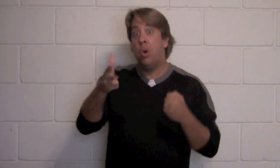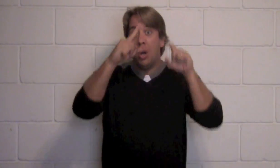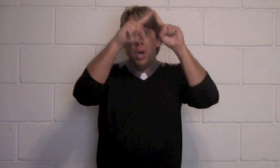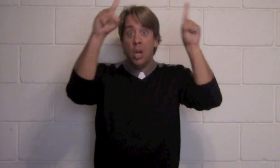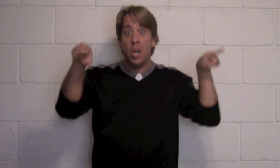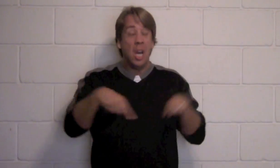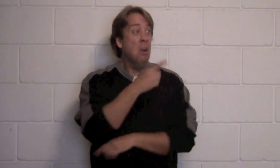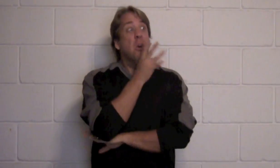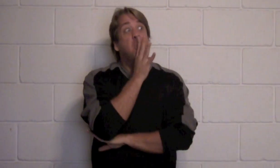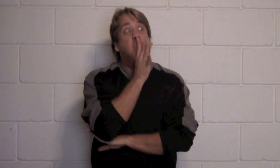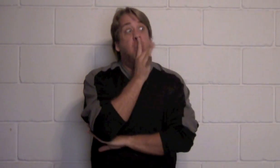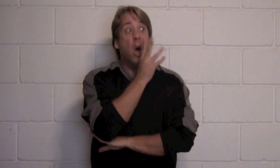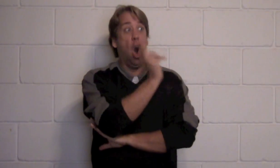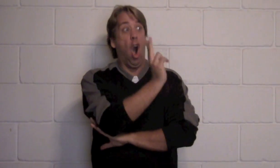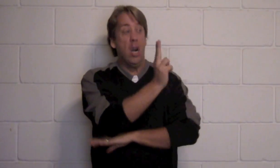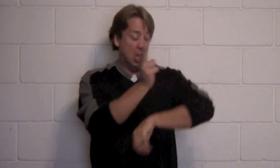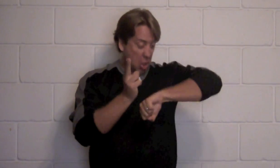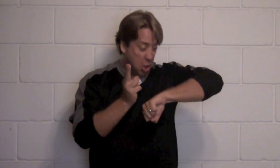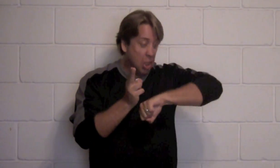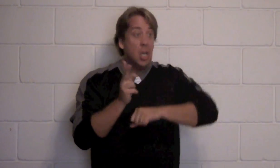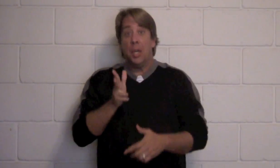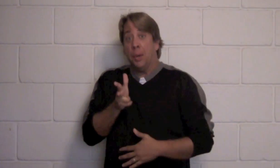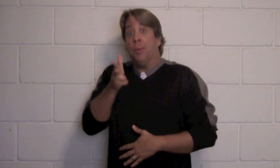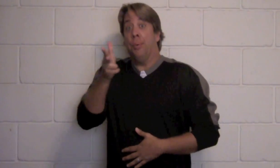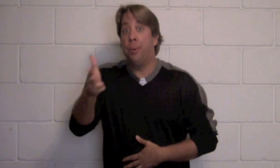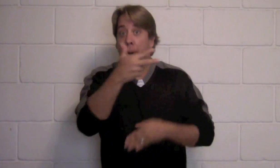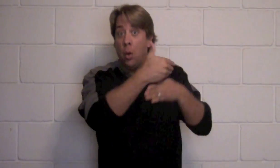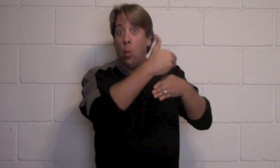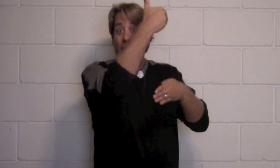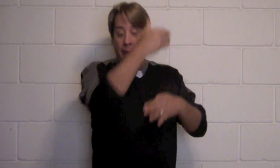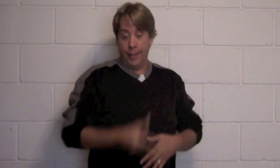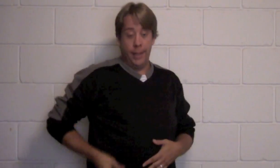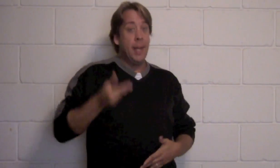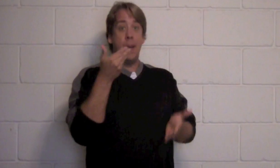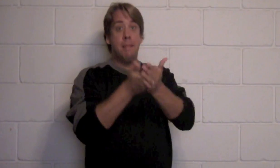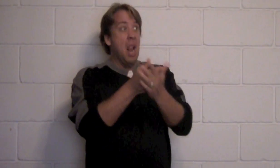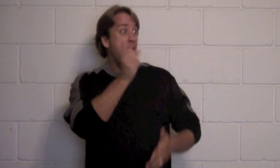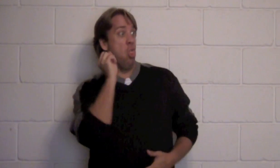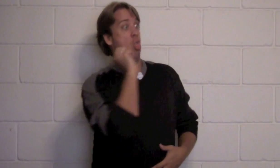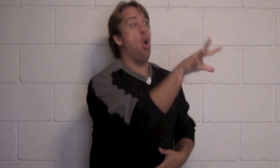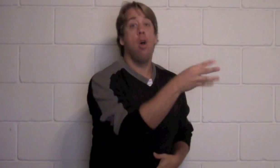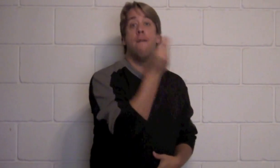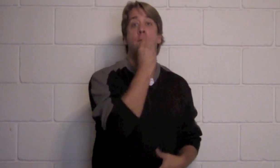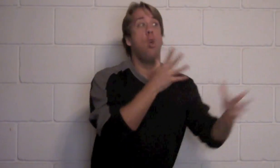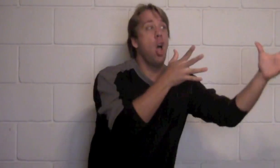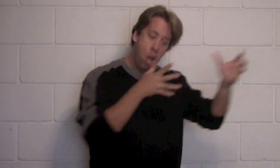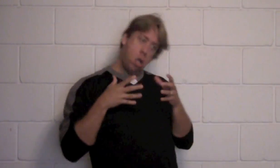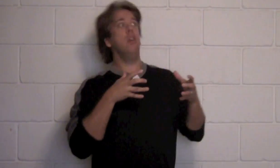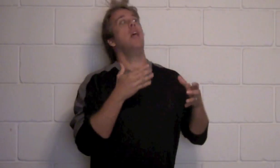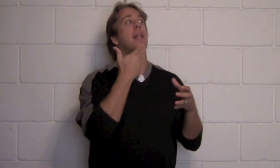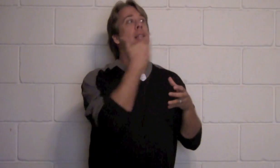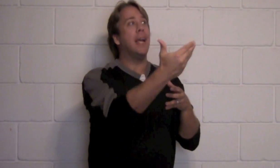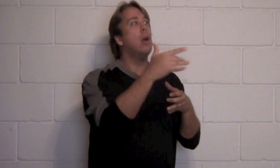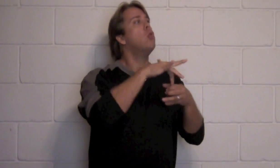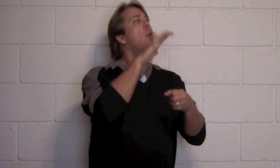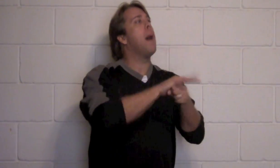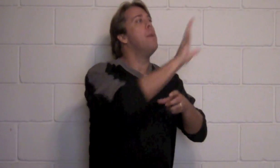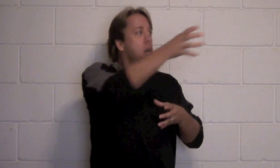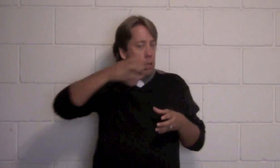Interpreters drive up to the window, quickly place their order, pay for it, the food is thrown at them, and they drive